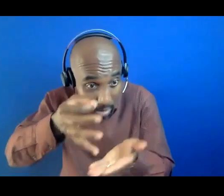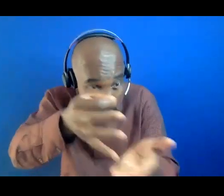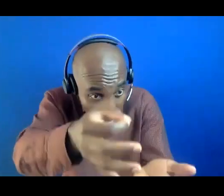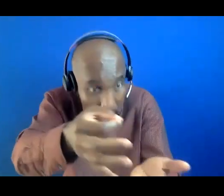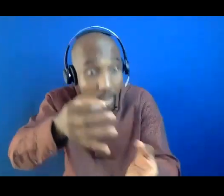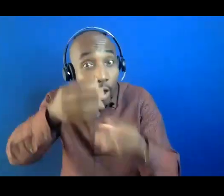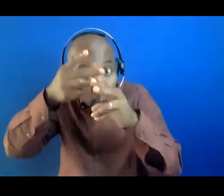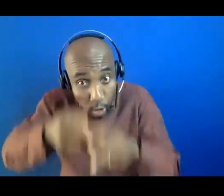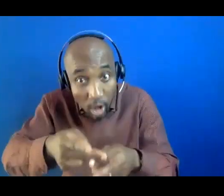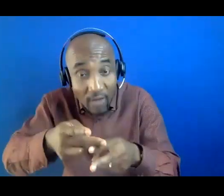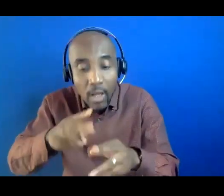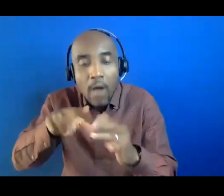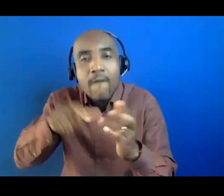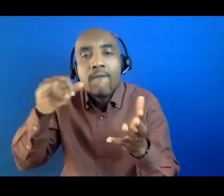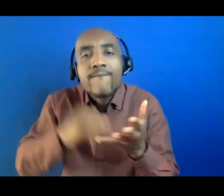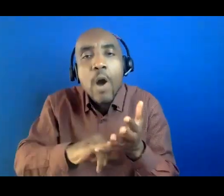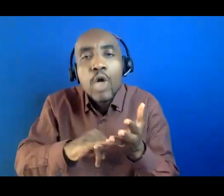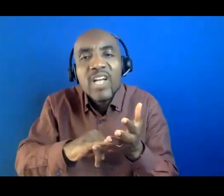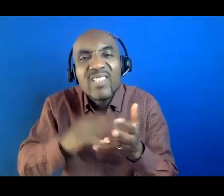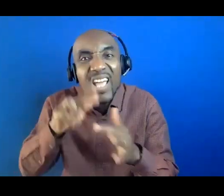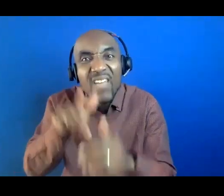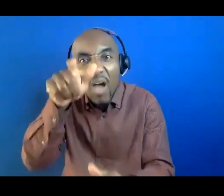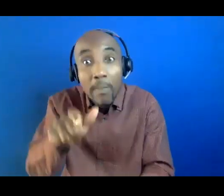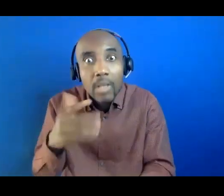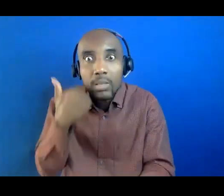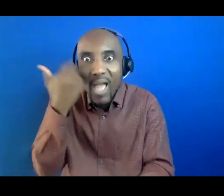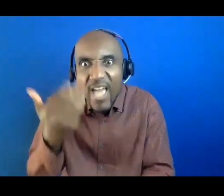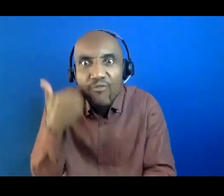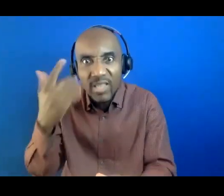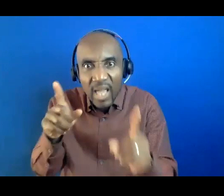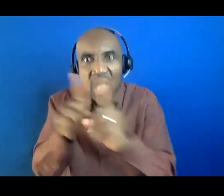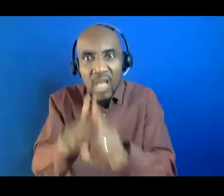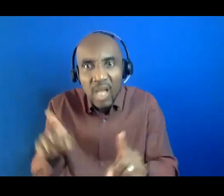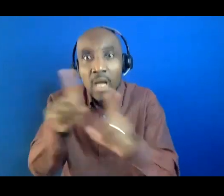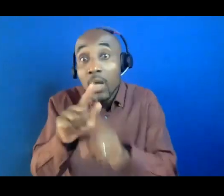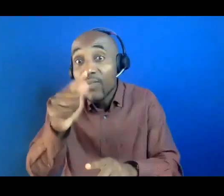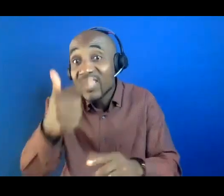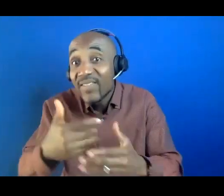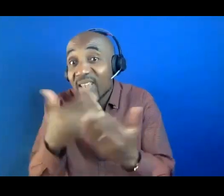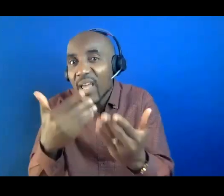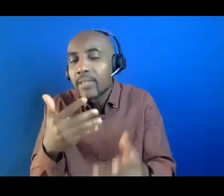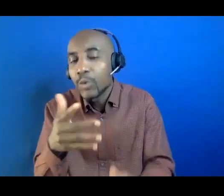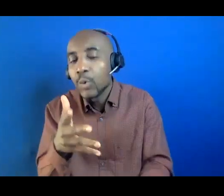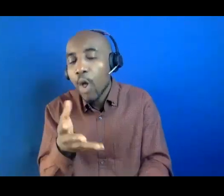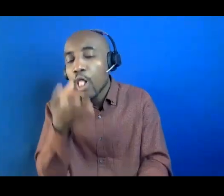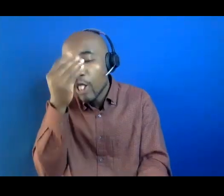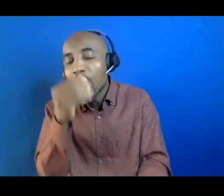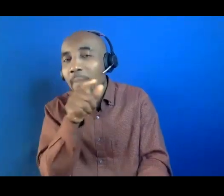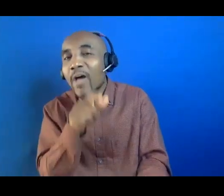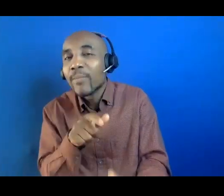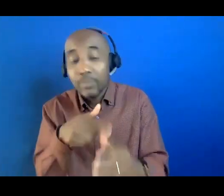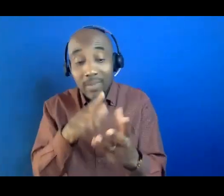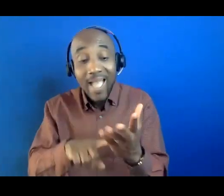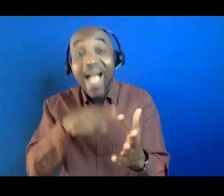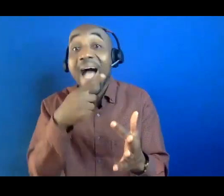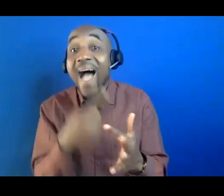And at Focus, you know, if you're going to see someone every day for like 7 days, you kind of get to know them a little bit. And actually,